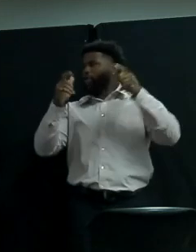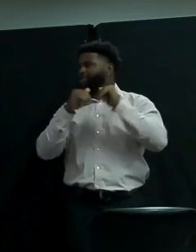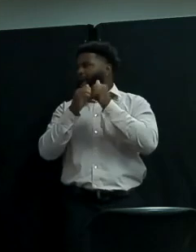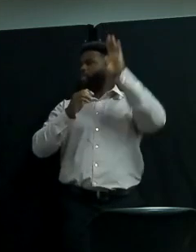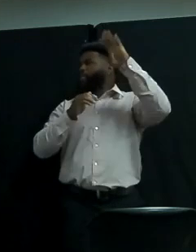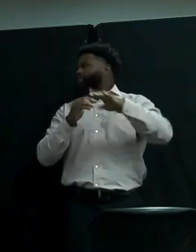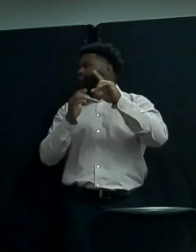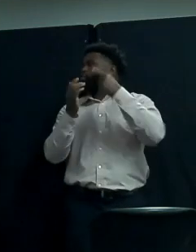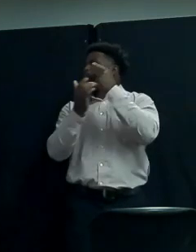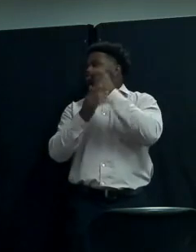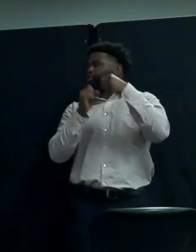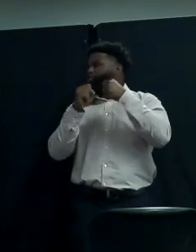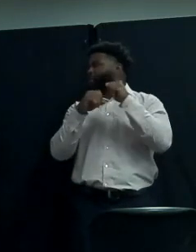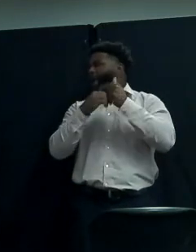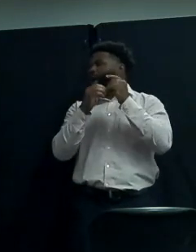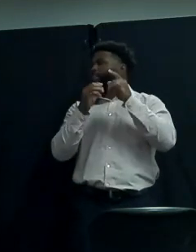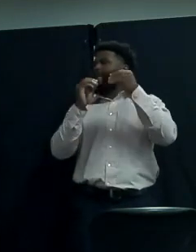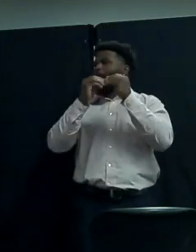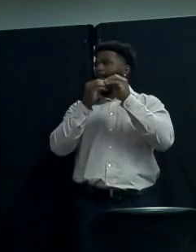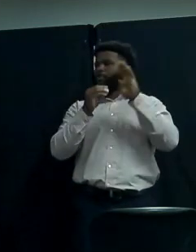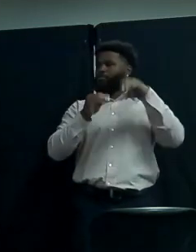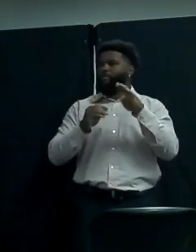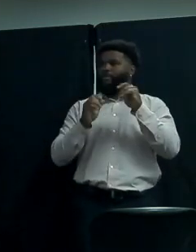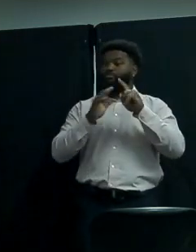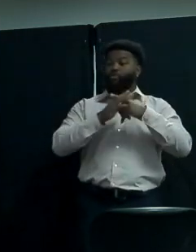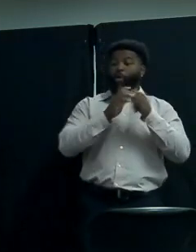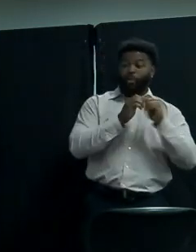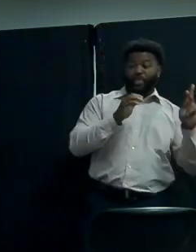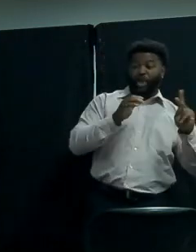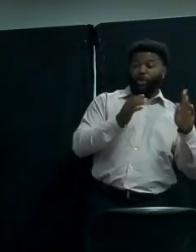ISD over the years, beginning with kindergarten?